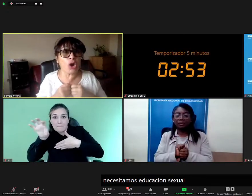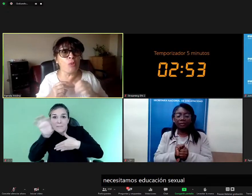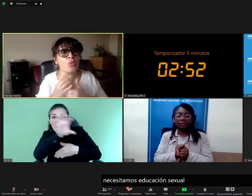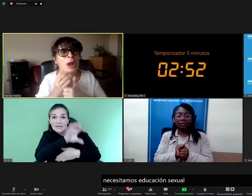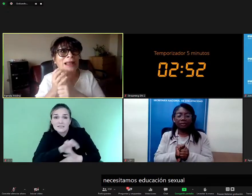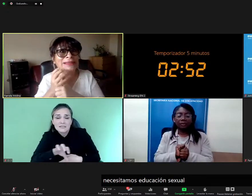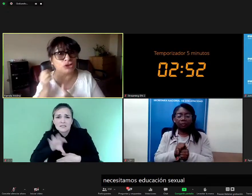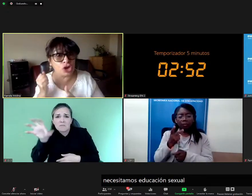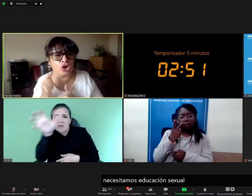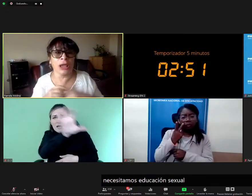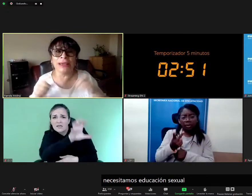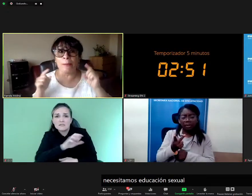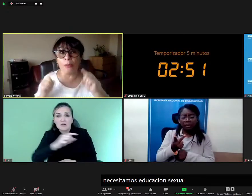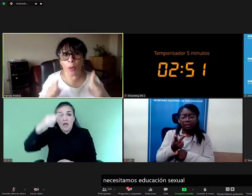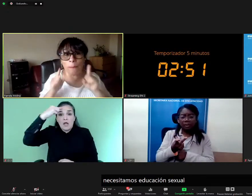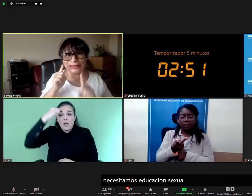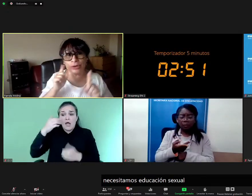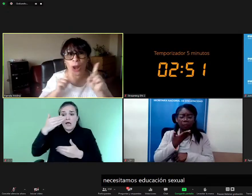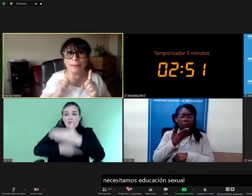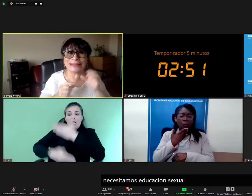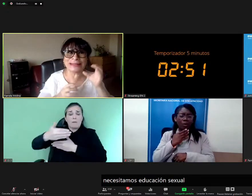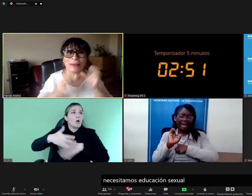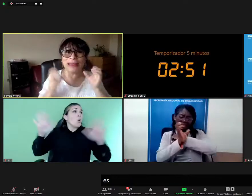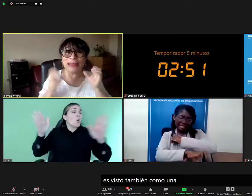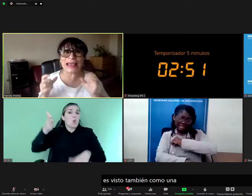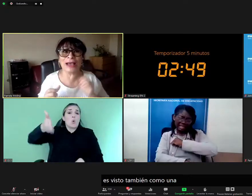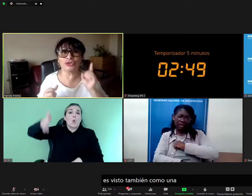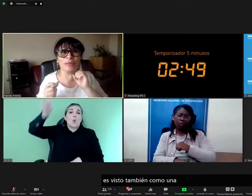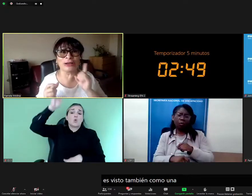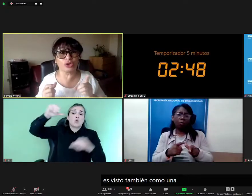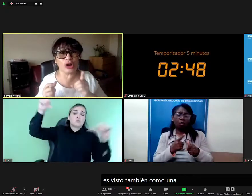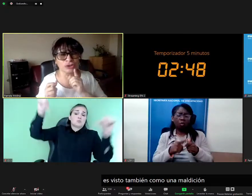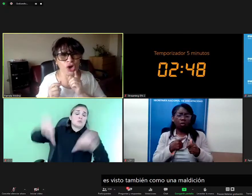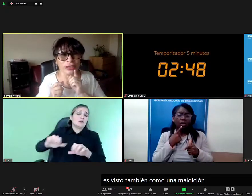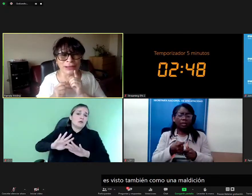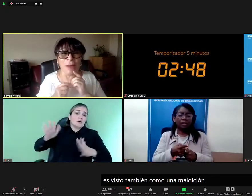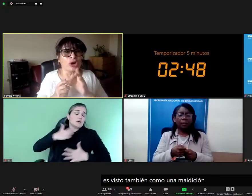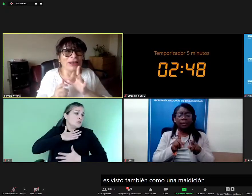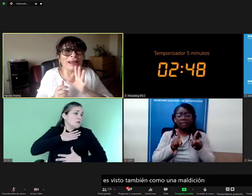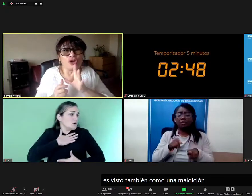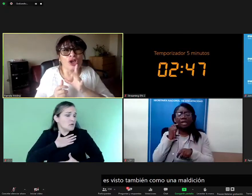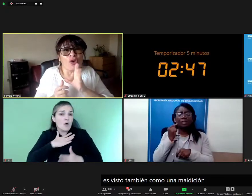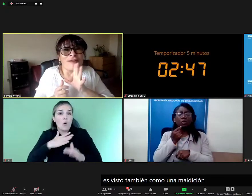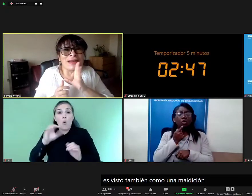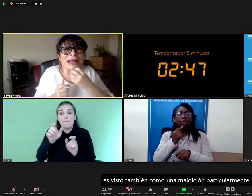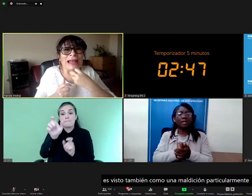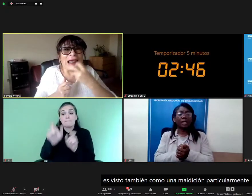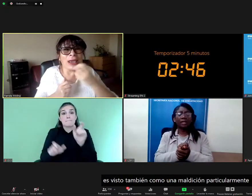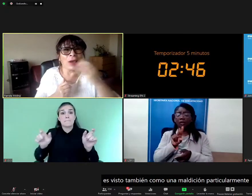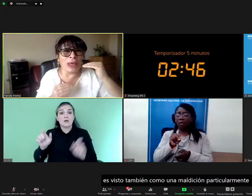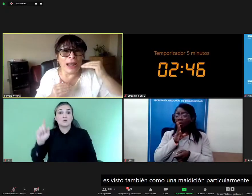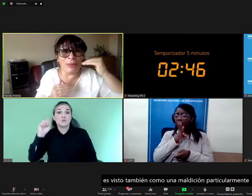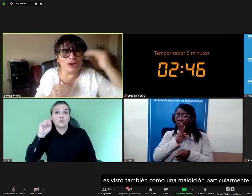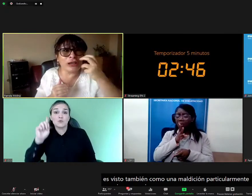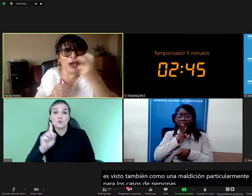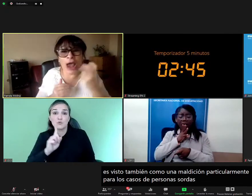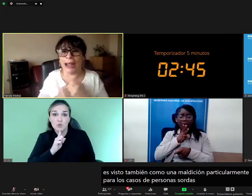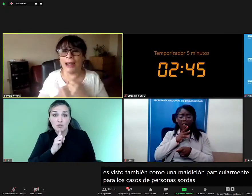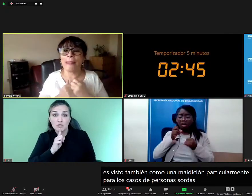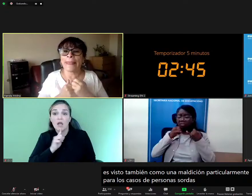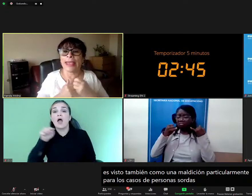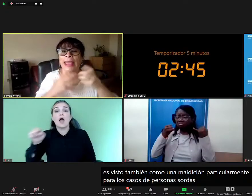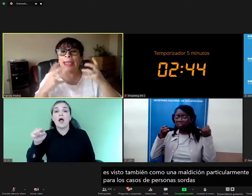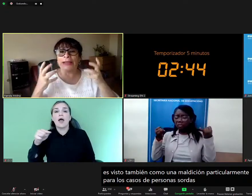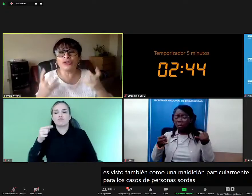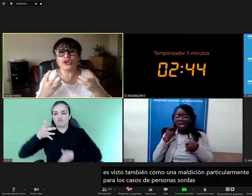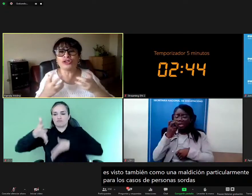disability is seen as a curse and very specifically this happens to deaf people as